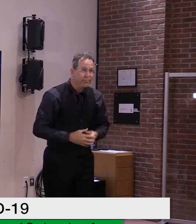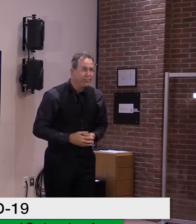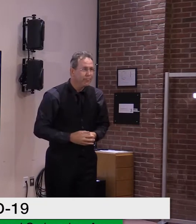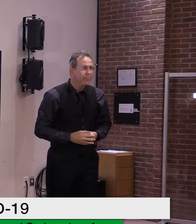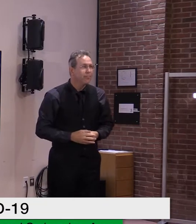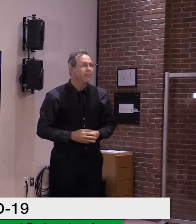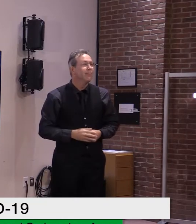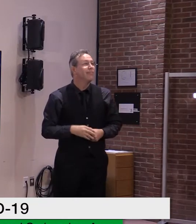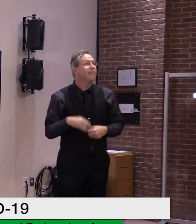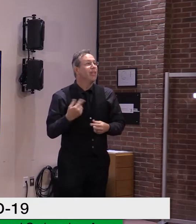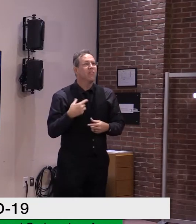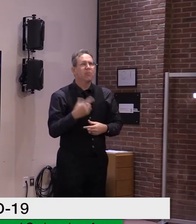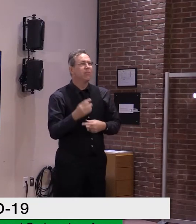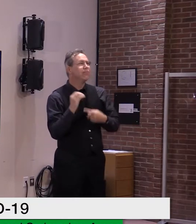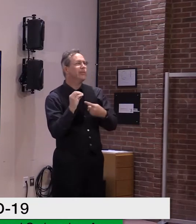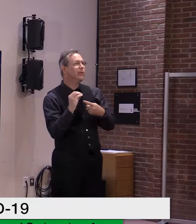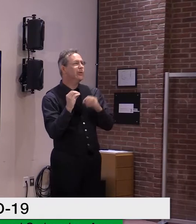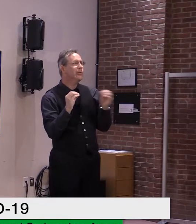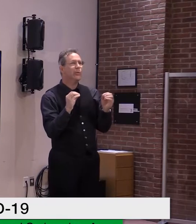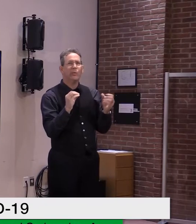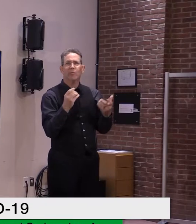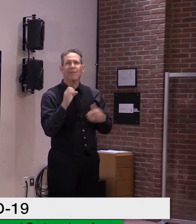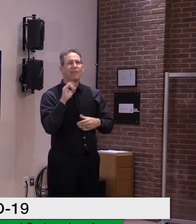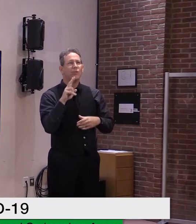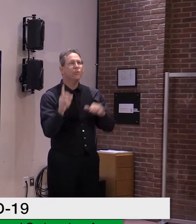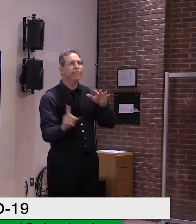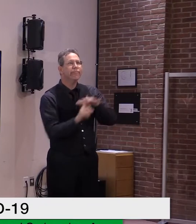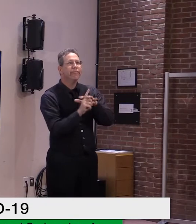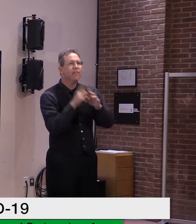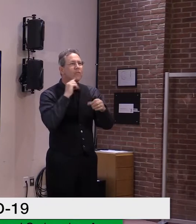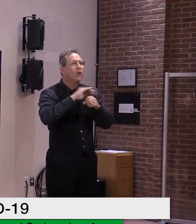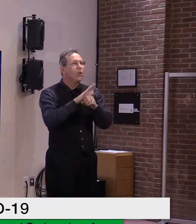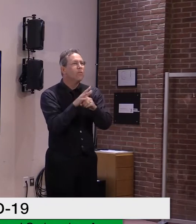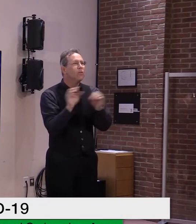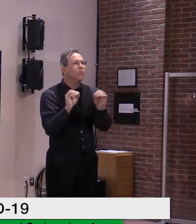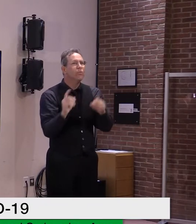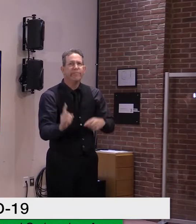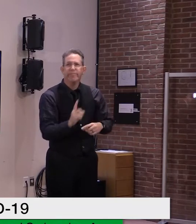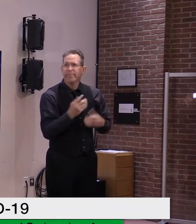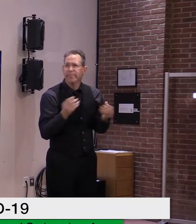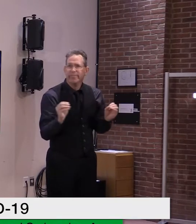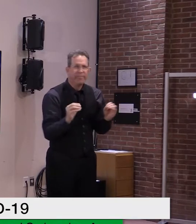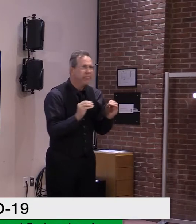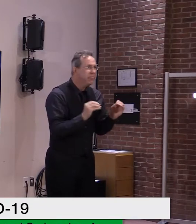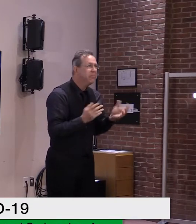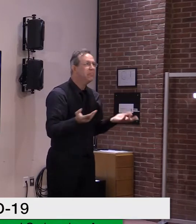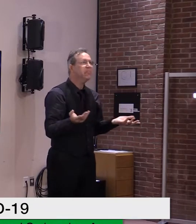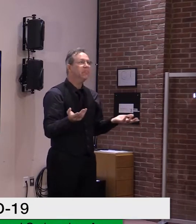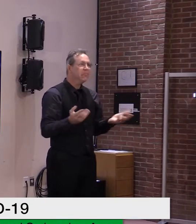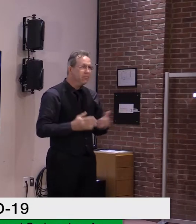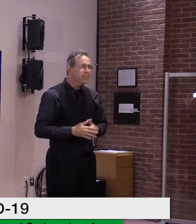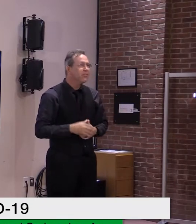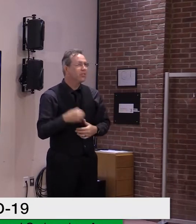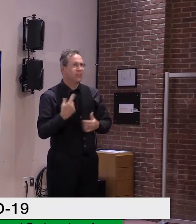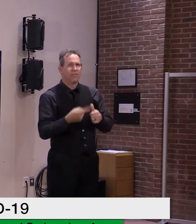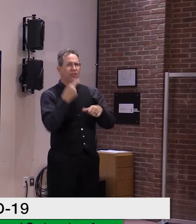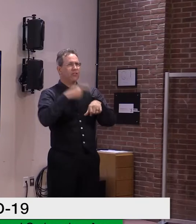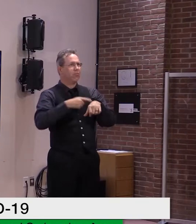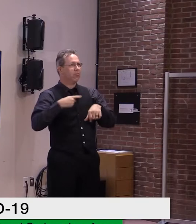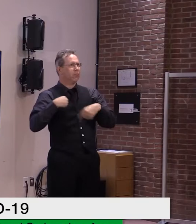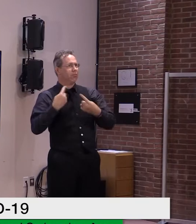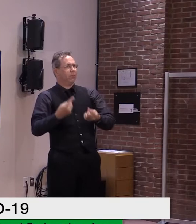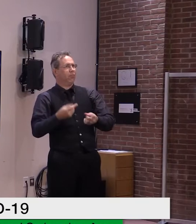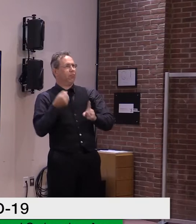in our ICUs across the state, the first time we've seen such few people requiring critical care in nearly